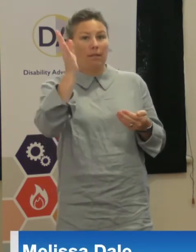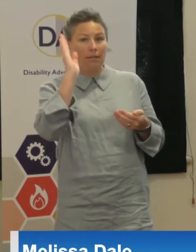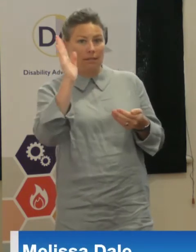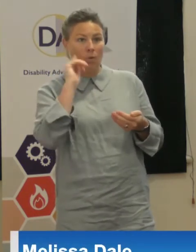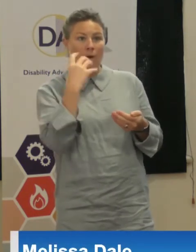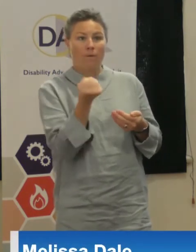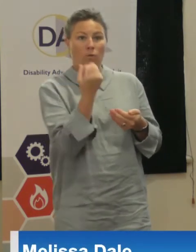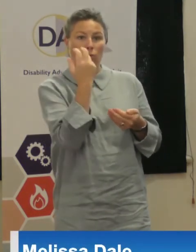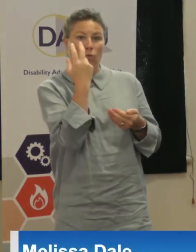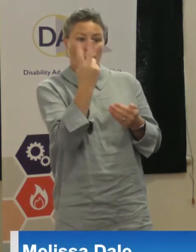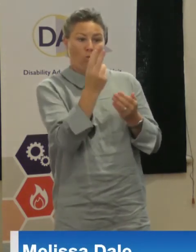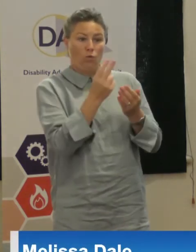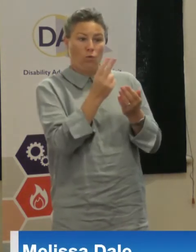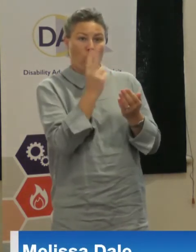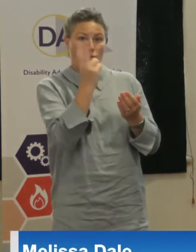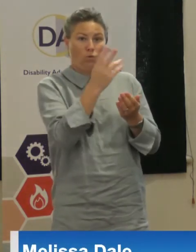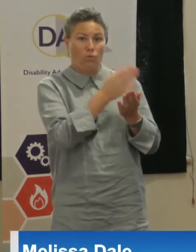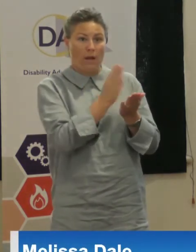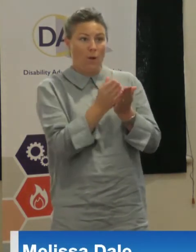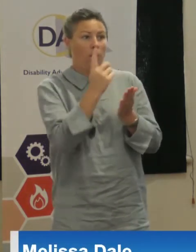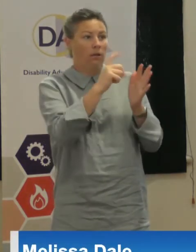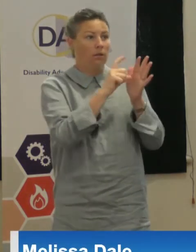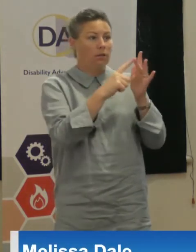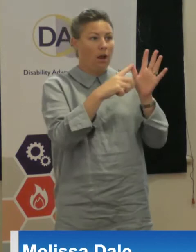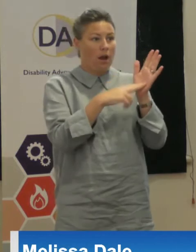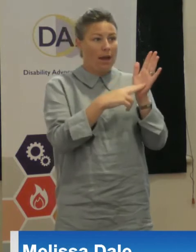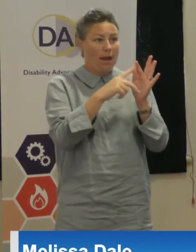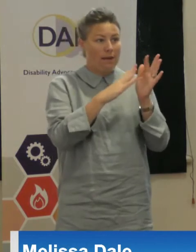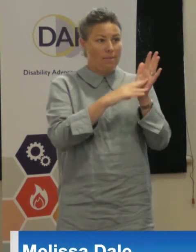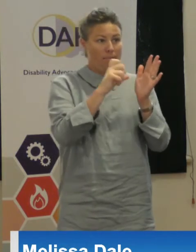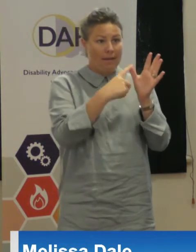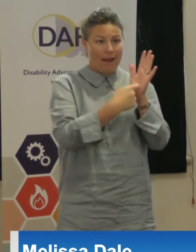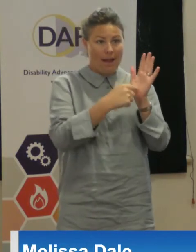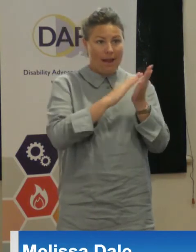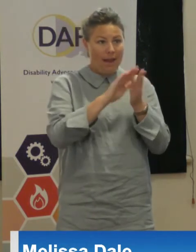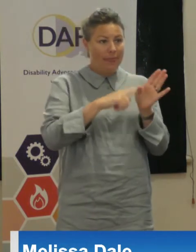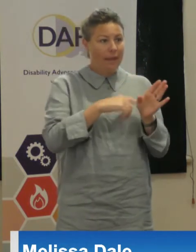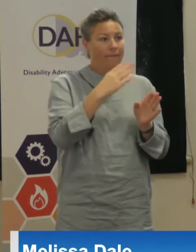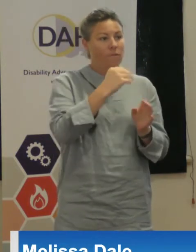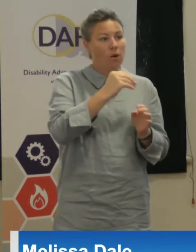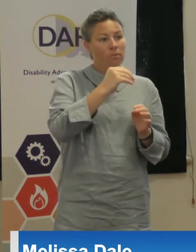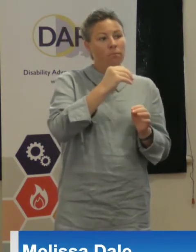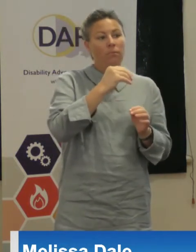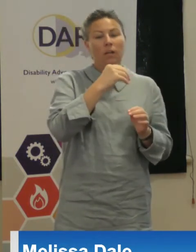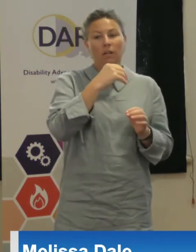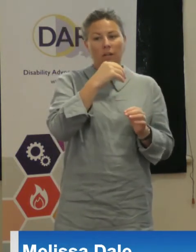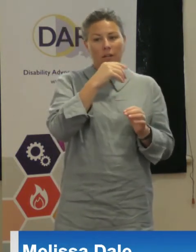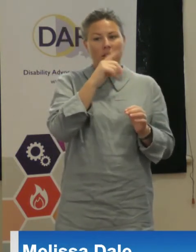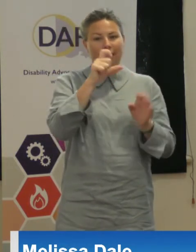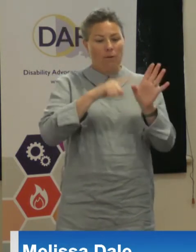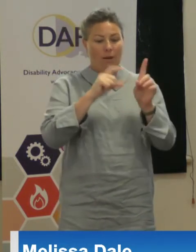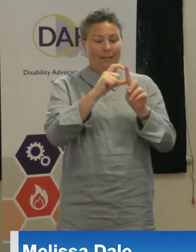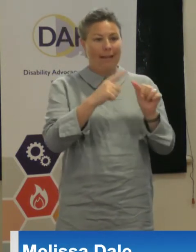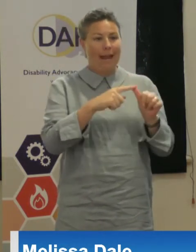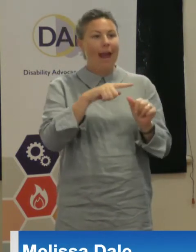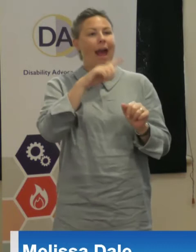different parts. One from AidAn McCarthy from Children and Young People with Disability Australia, and from AidAn McCarthy,